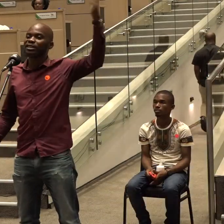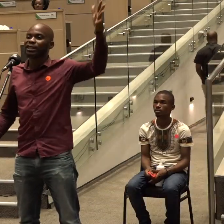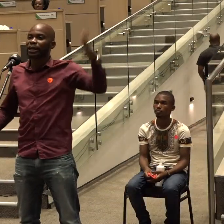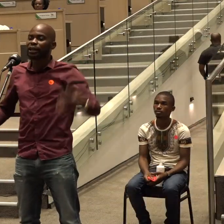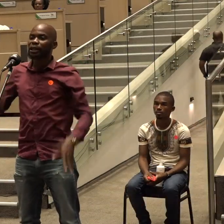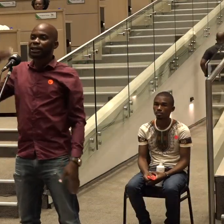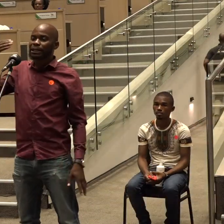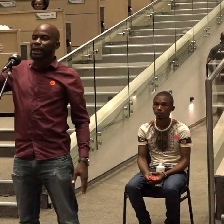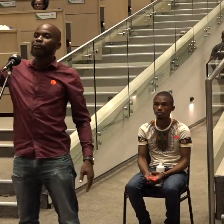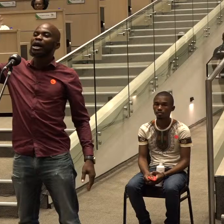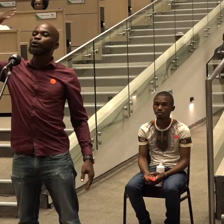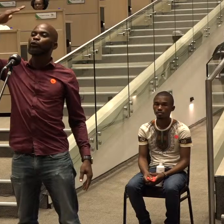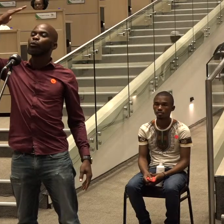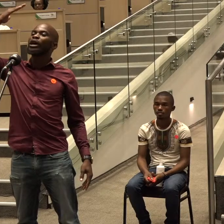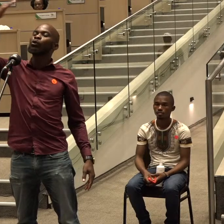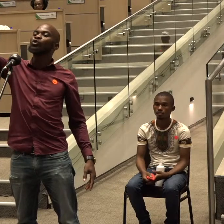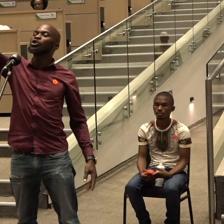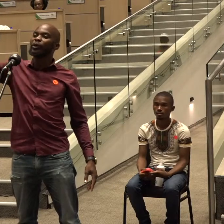machine